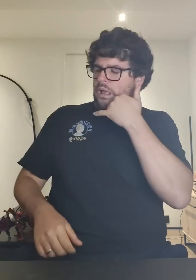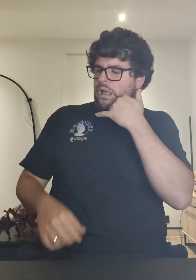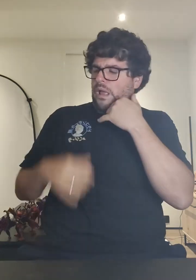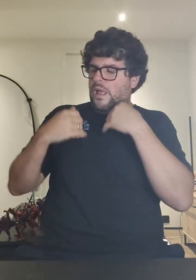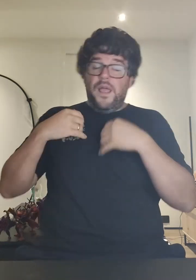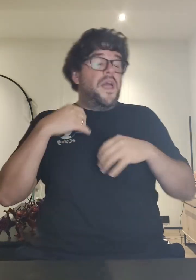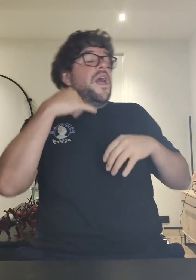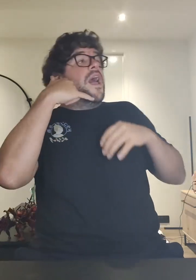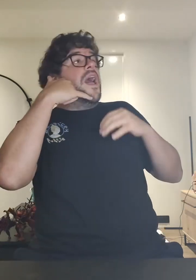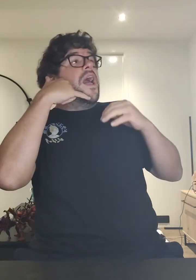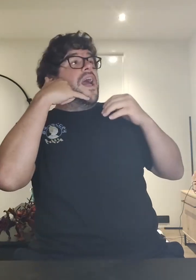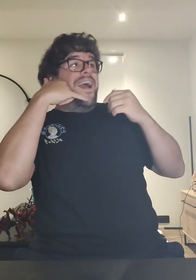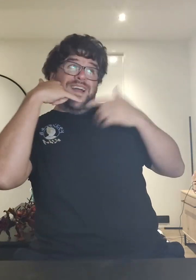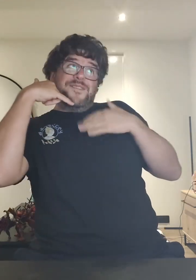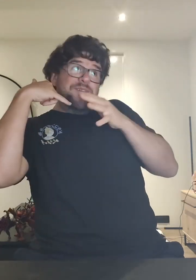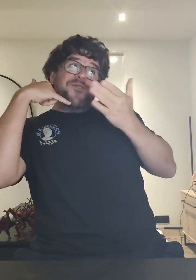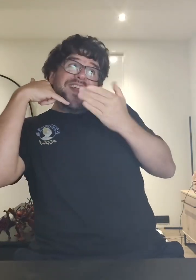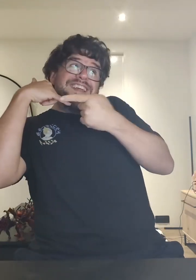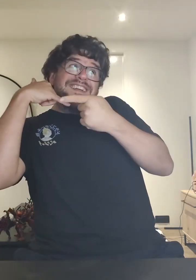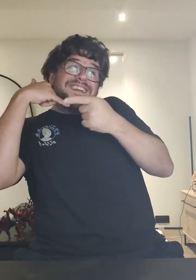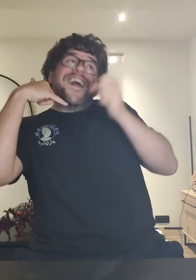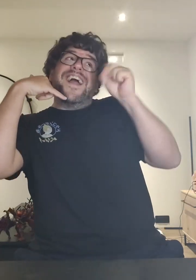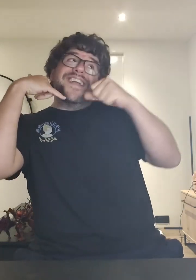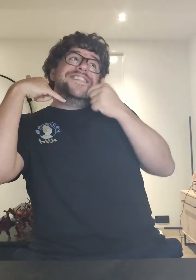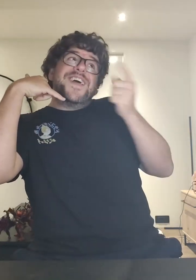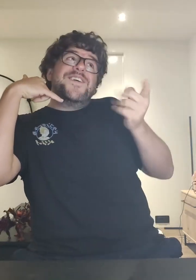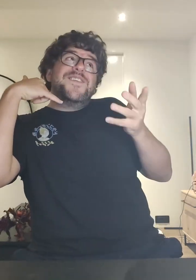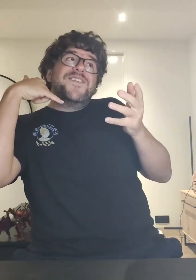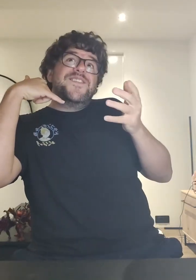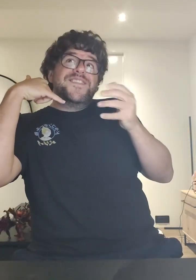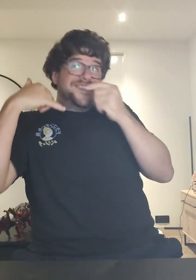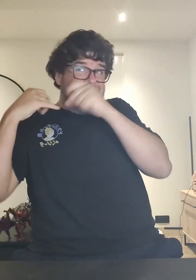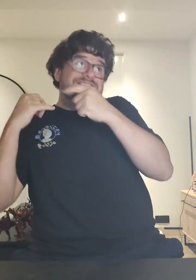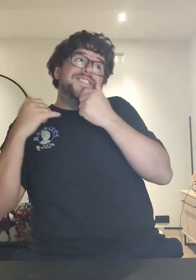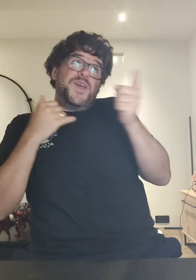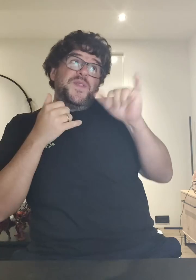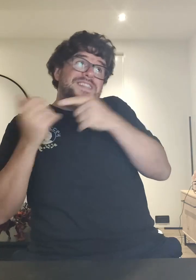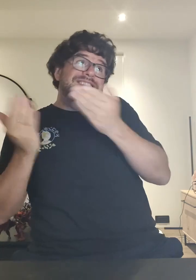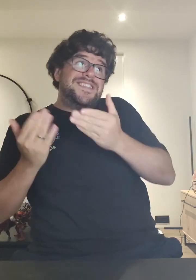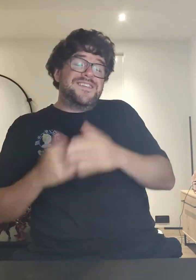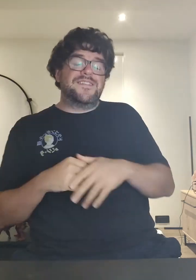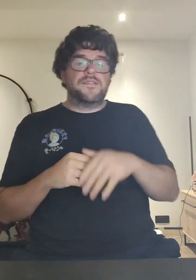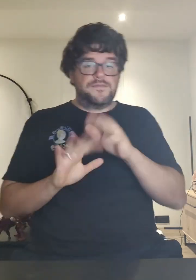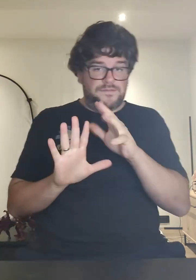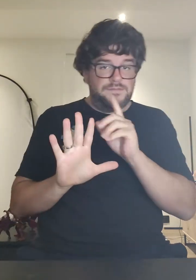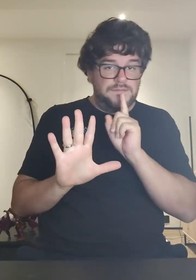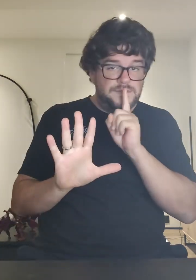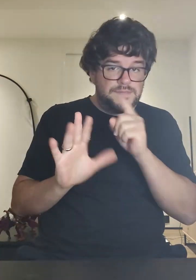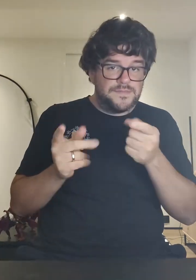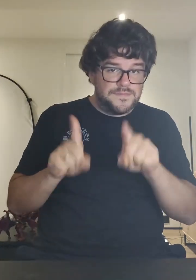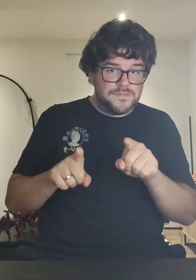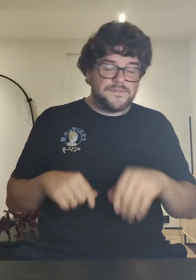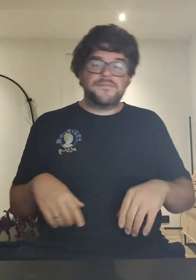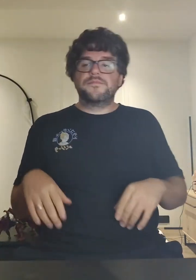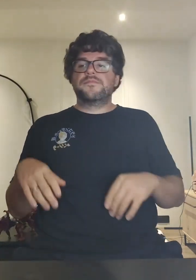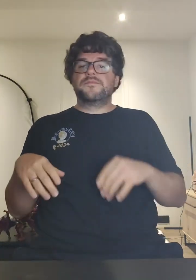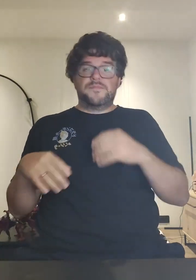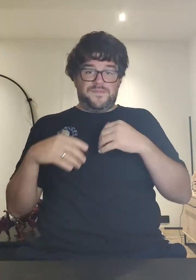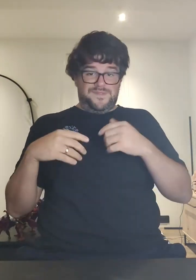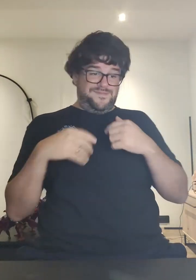After my explanation, I would also say, if you really want proof, my mom's here. She can tell you that she's here. This